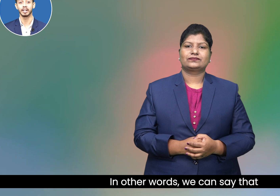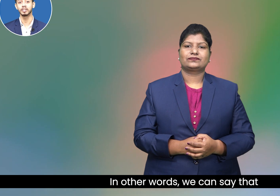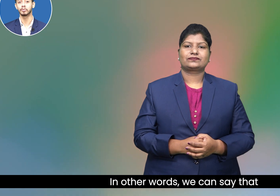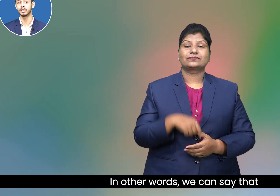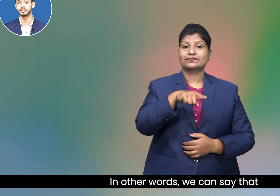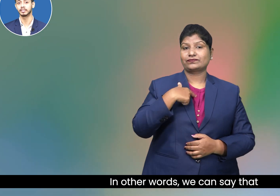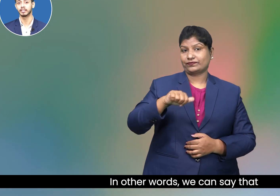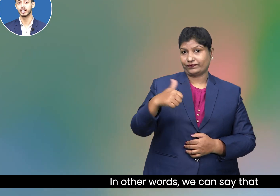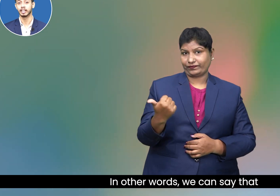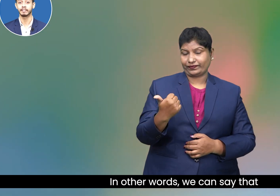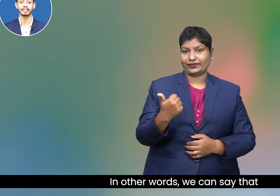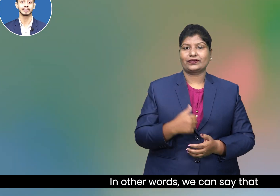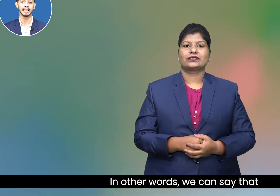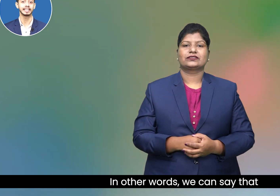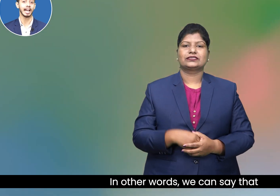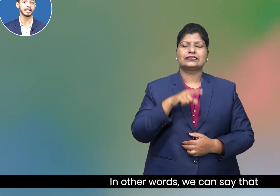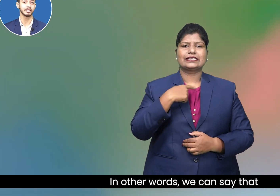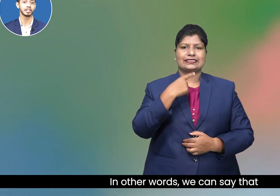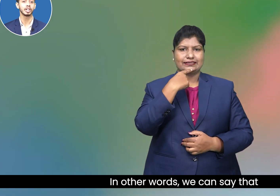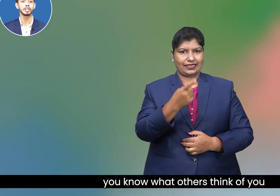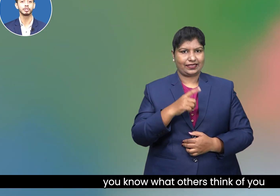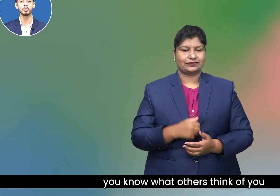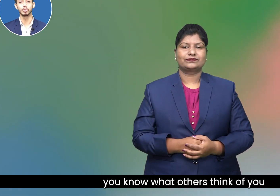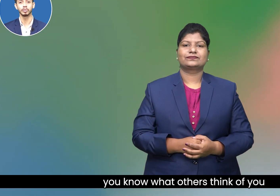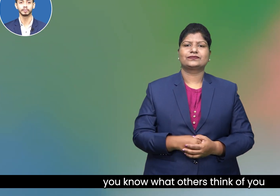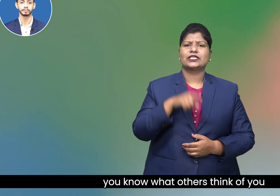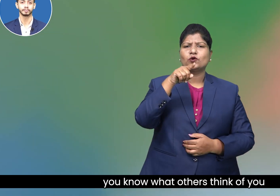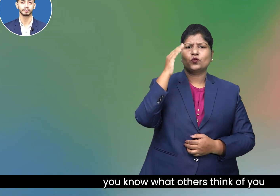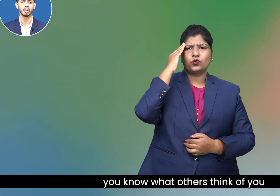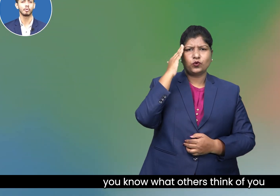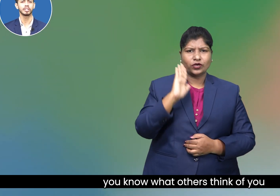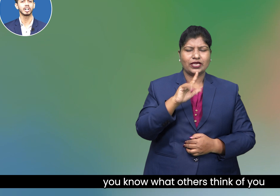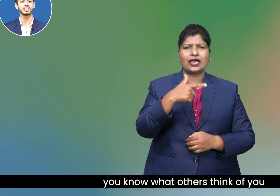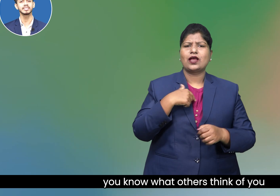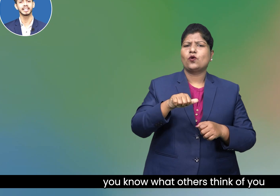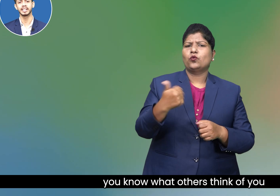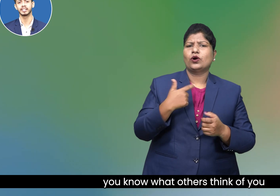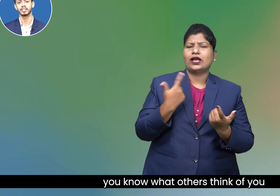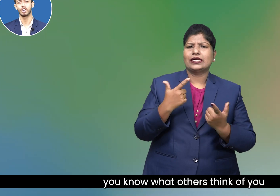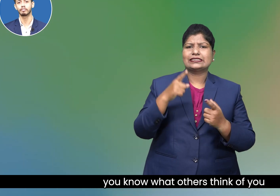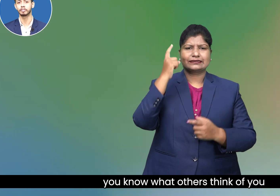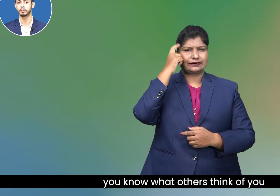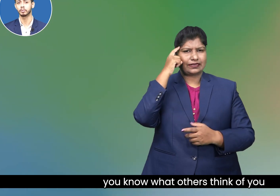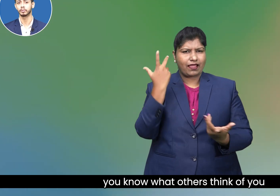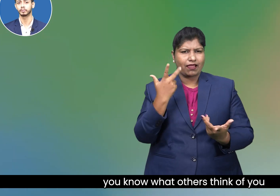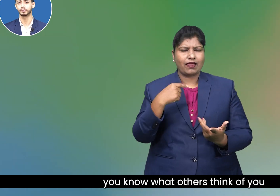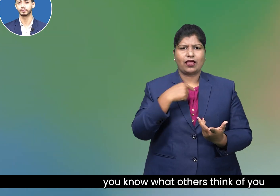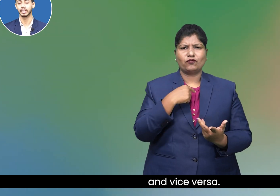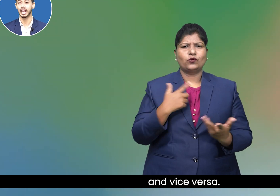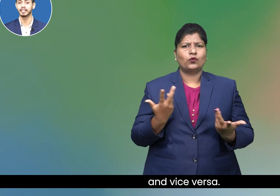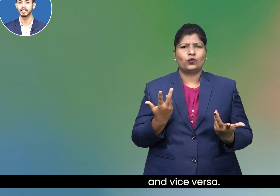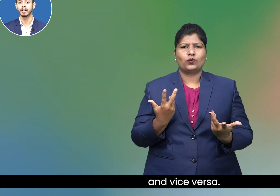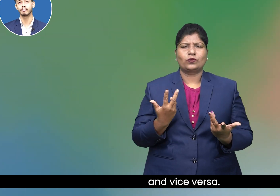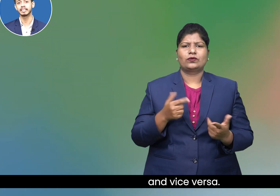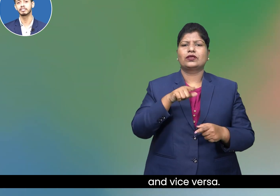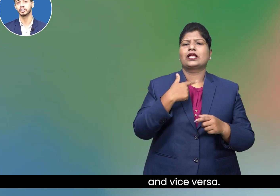In other words, we can say that you know what others think of you